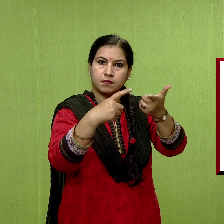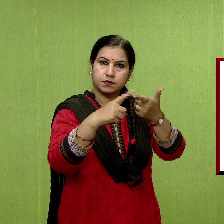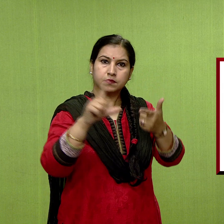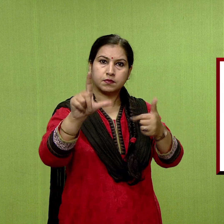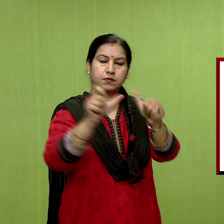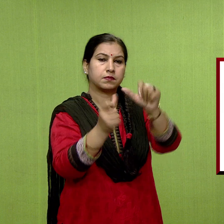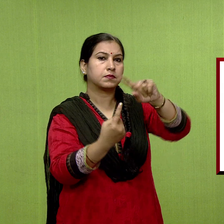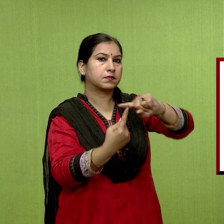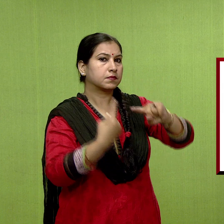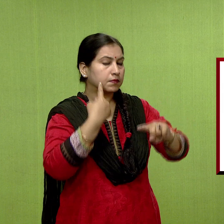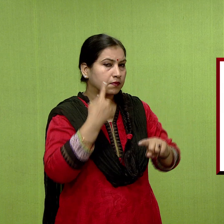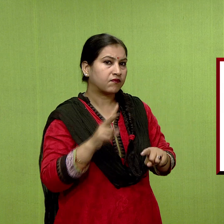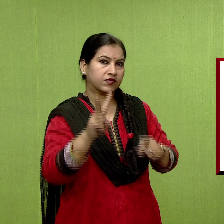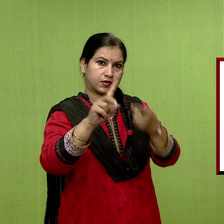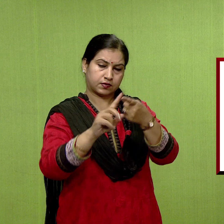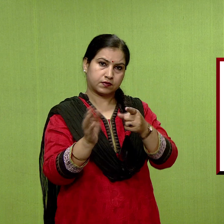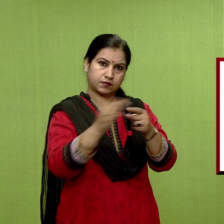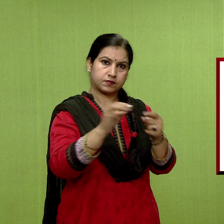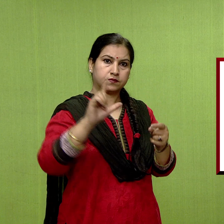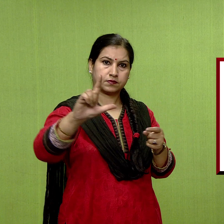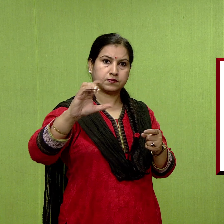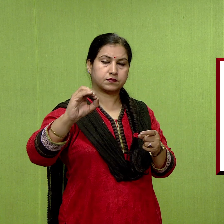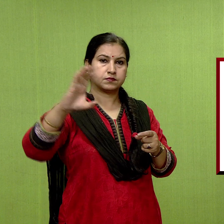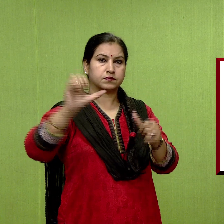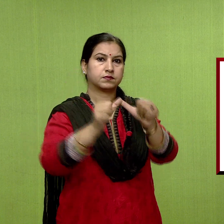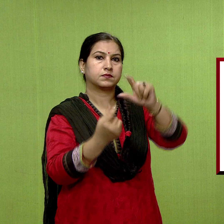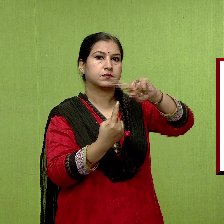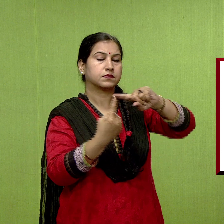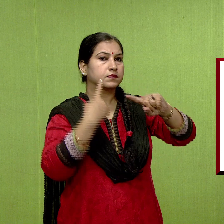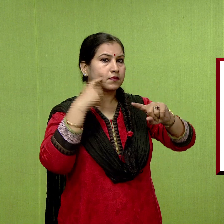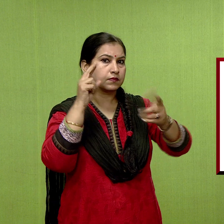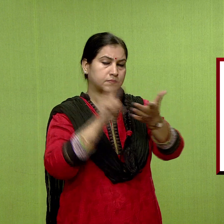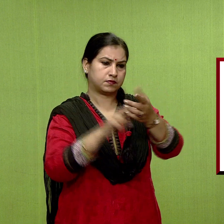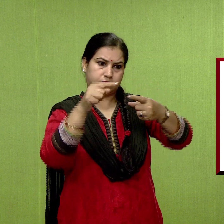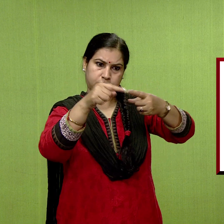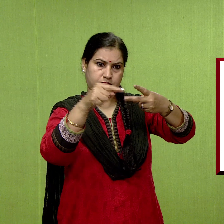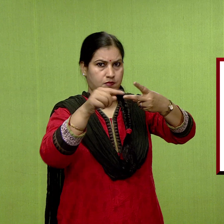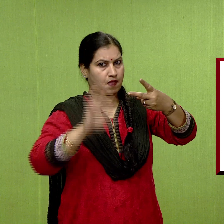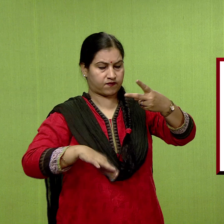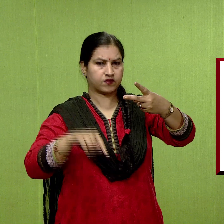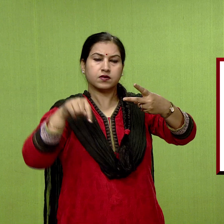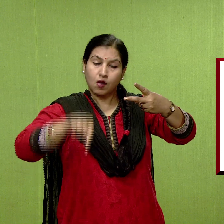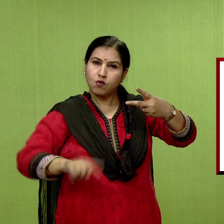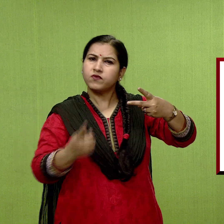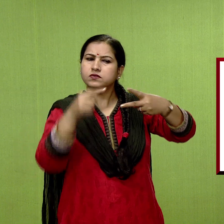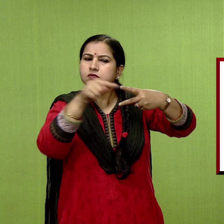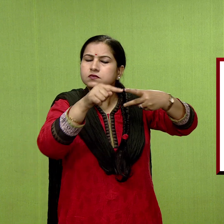Let us understand what we mean by absolute location,